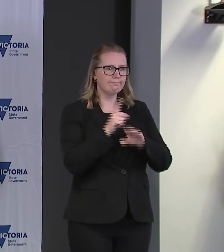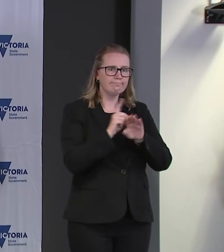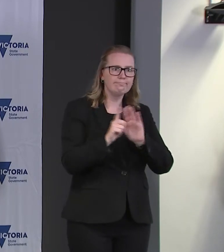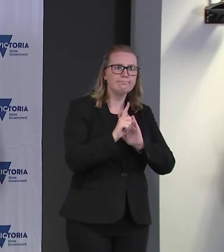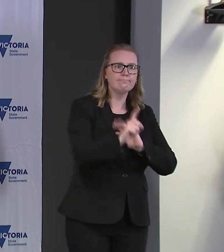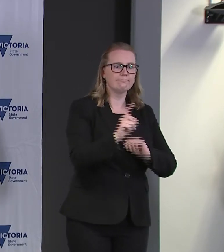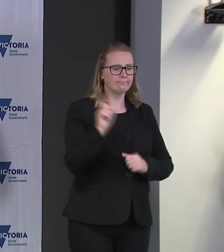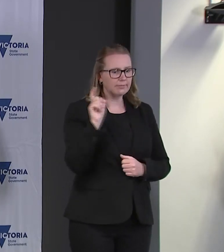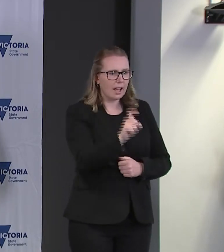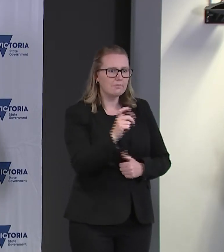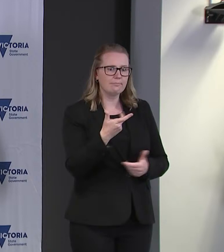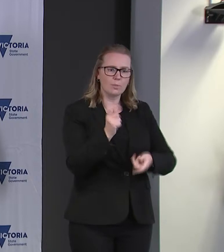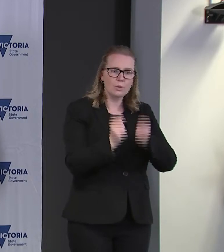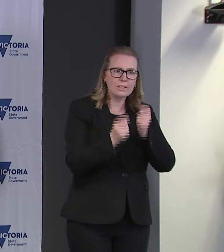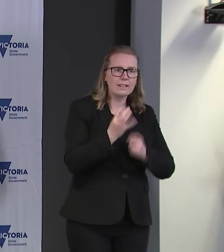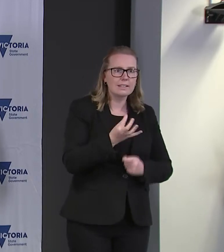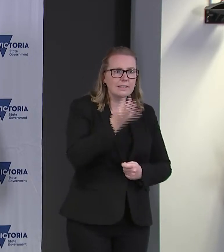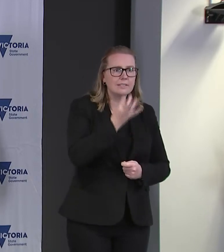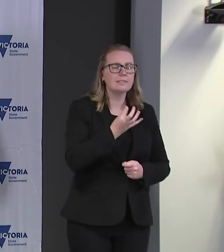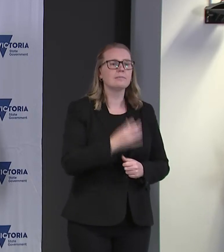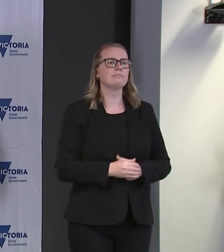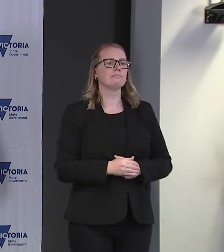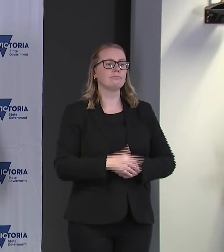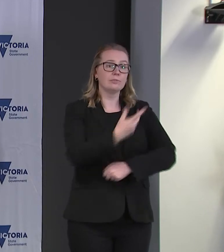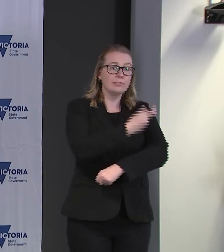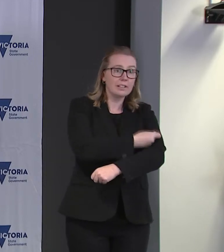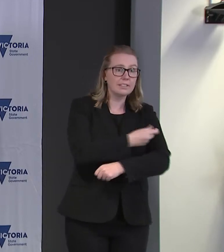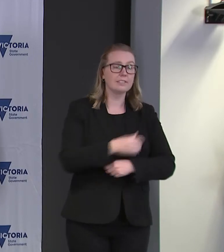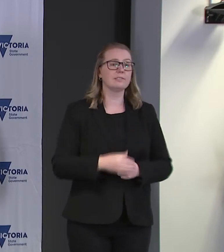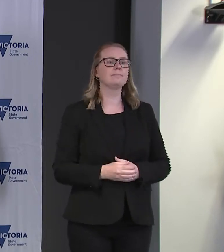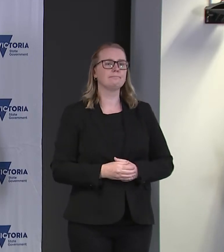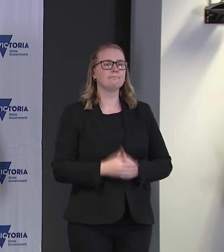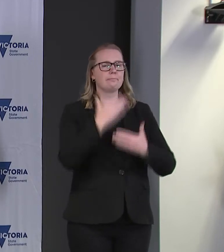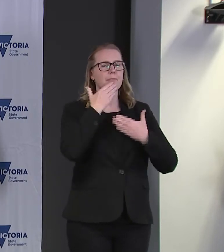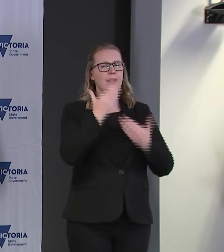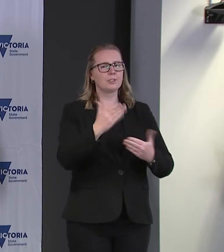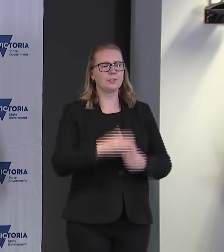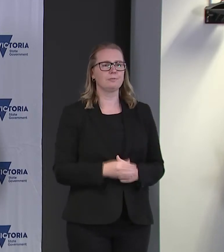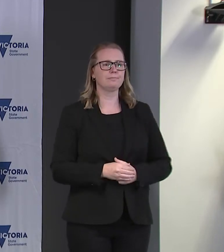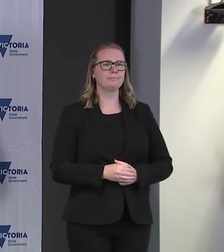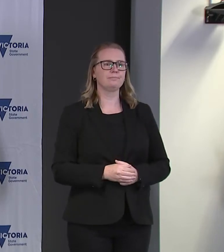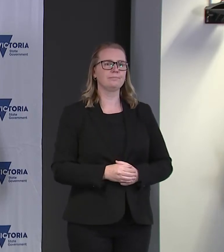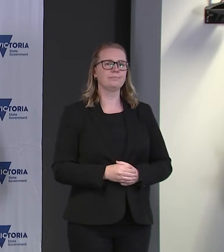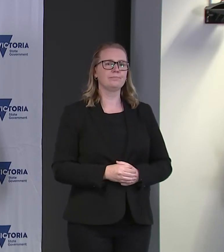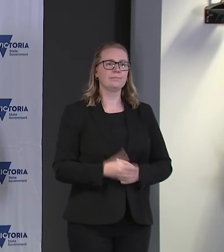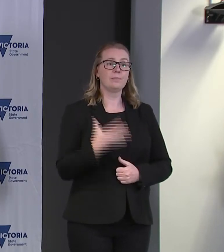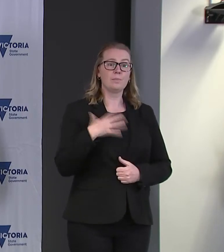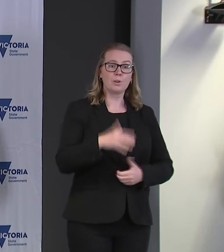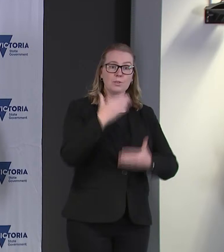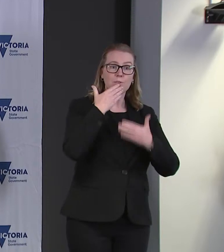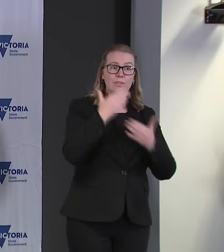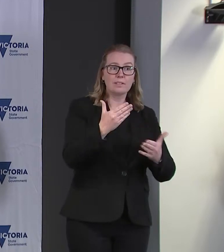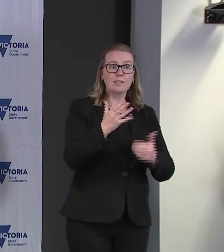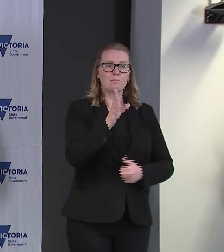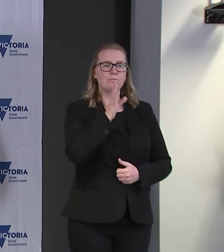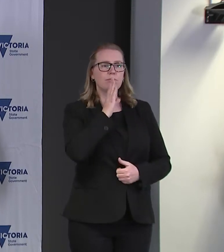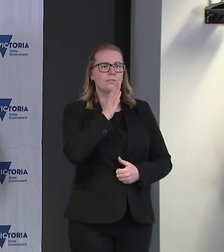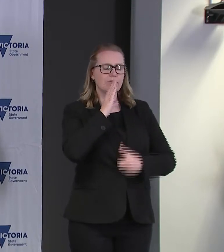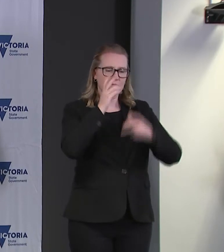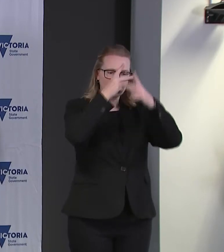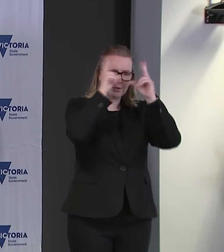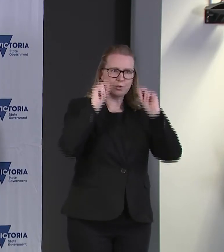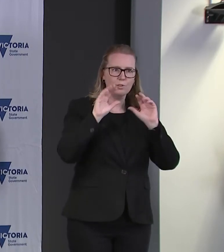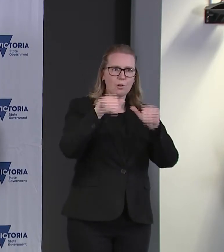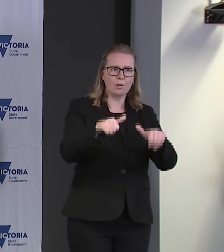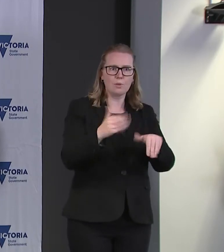to be tested, to be vaccinated. I want to particularly thank those private sector aged care workers